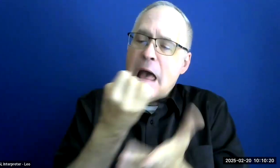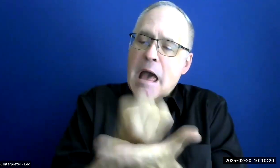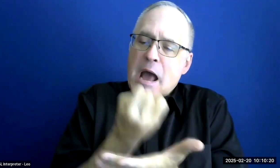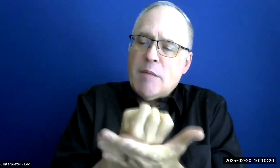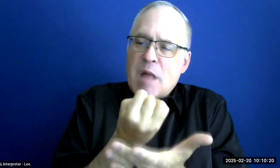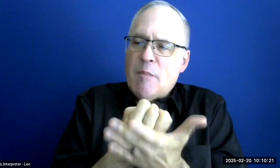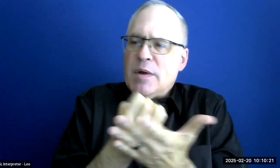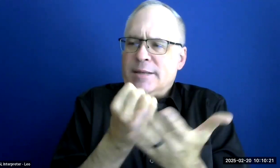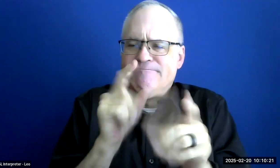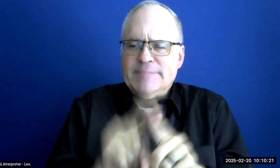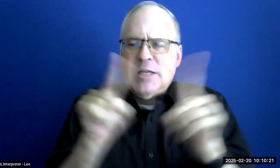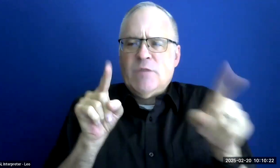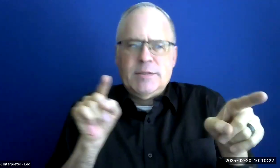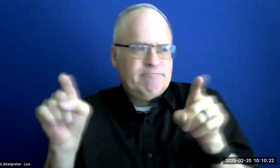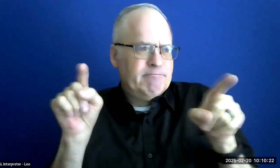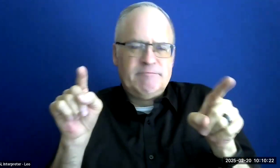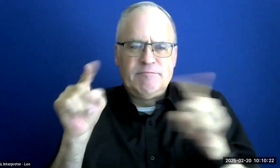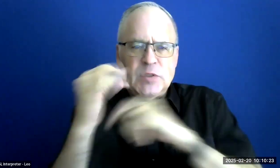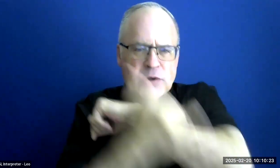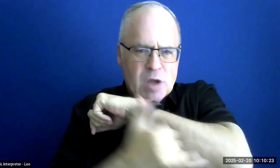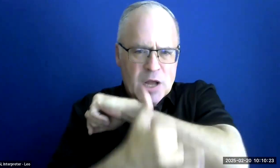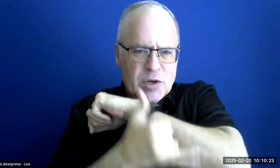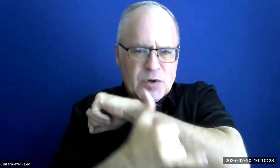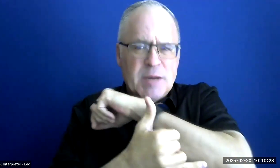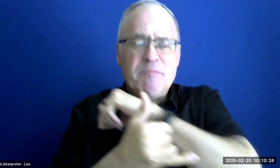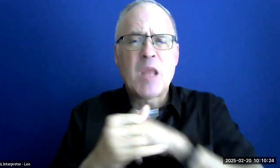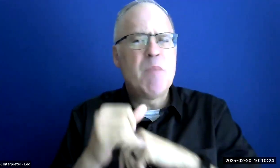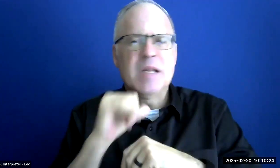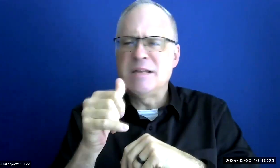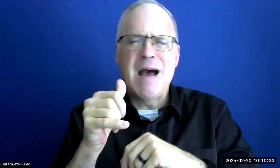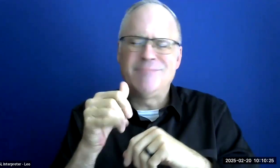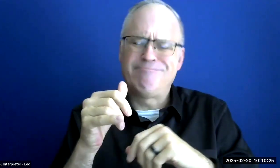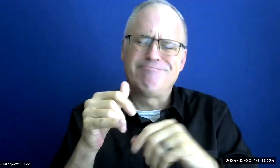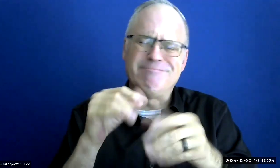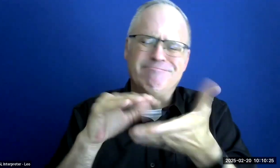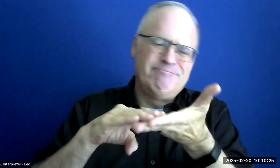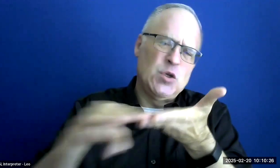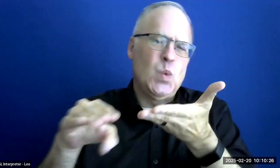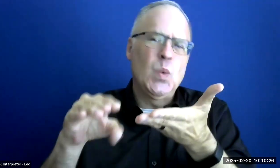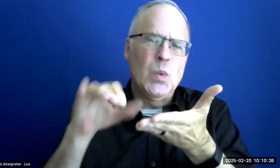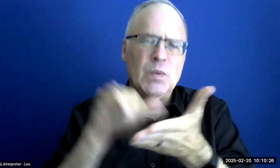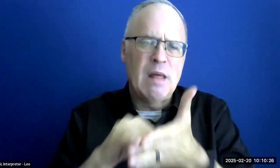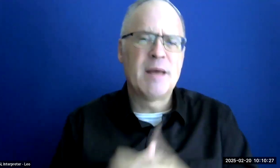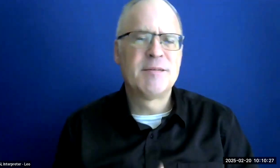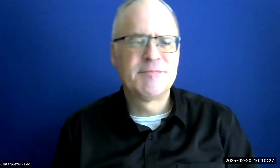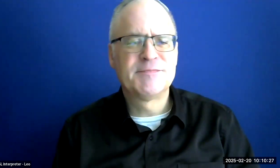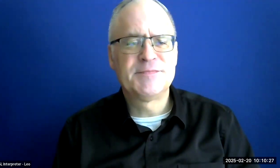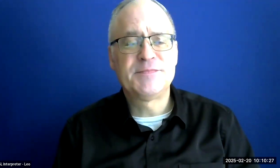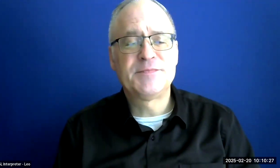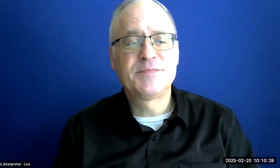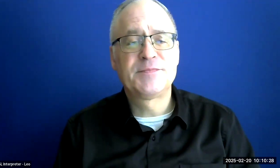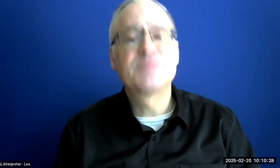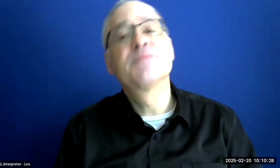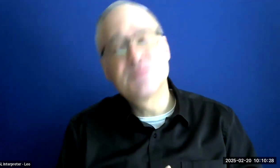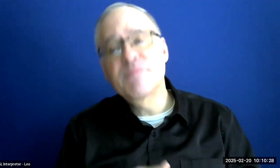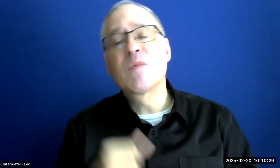to be cognizant of these, but that does not fully explain away this disparity. The denomination operates according